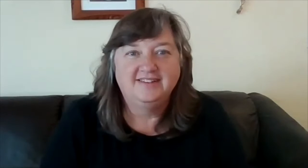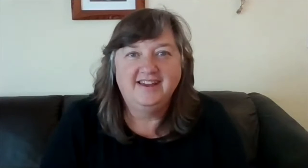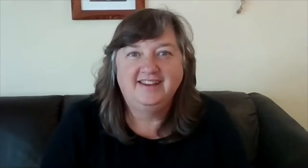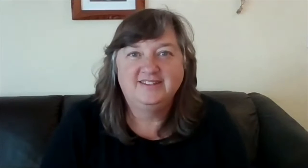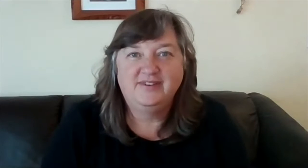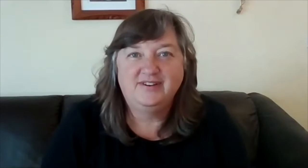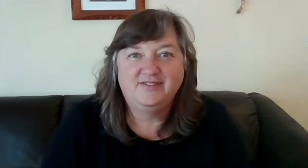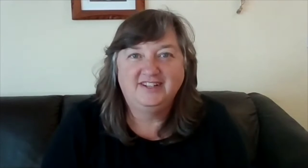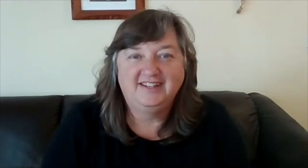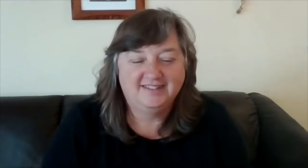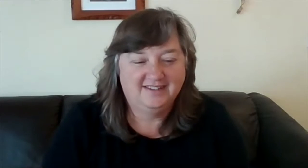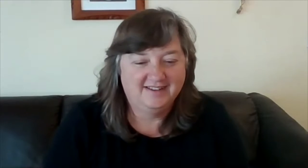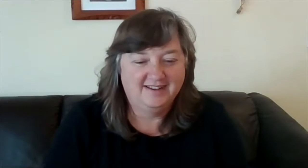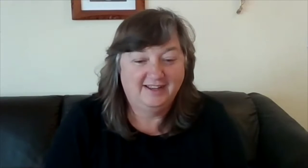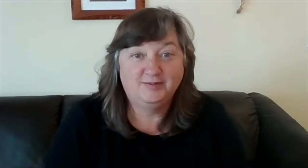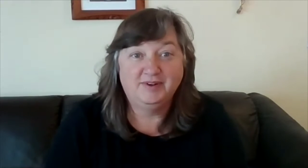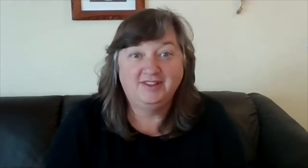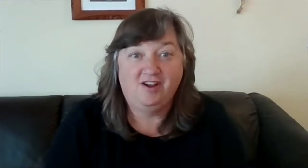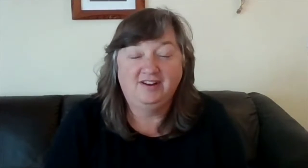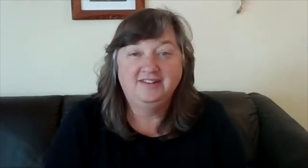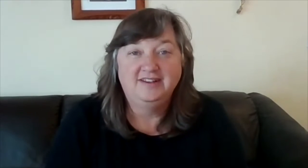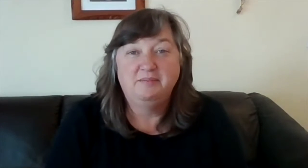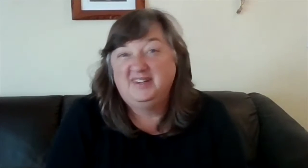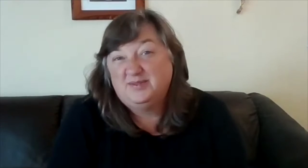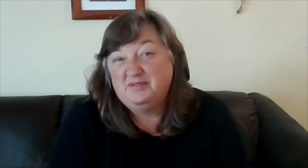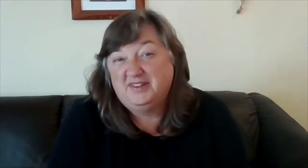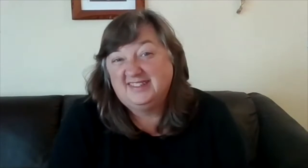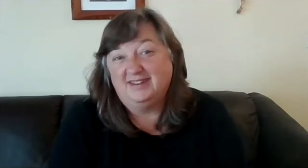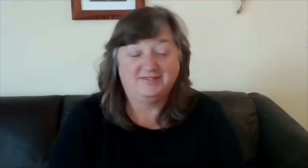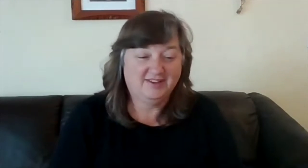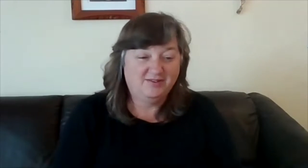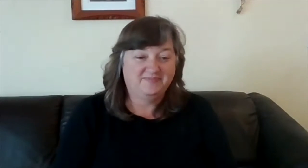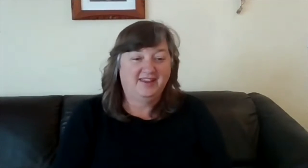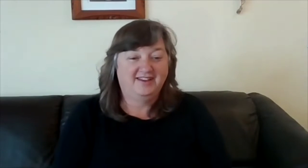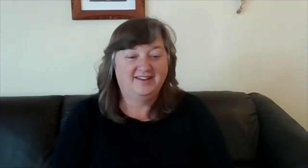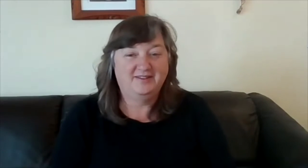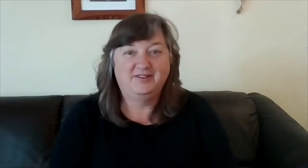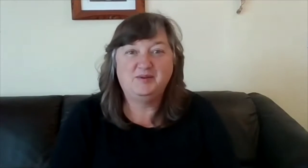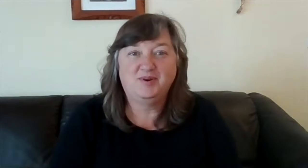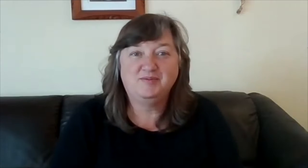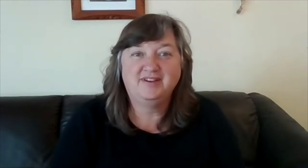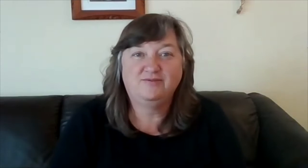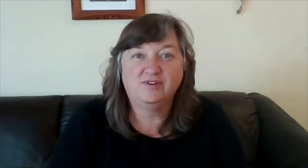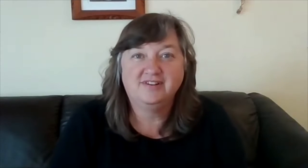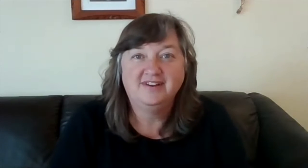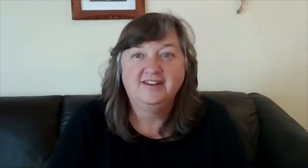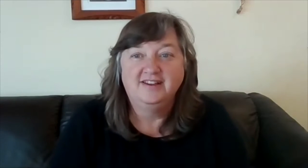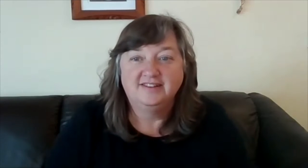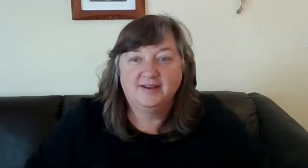Today is a very fun list. It's pretty long, but it's really fun stuff. And very appropriate for summer